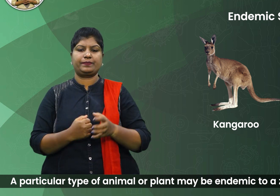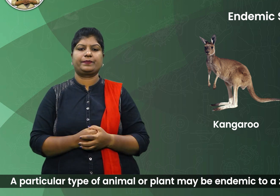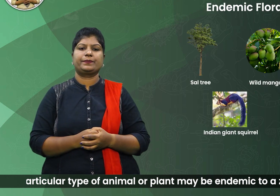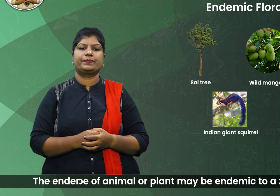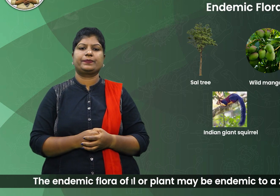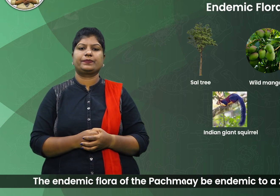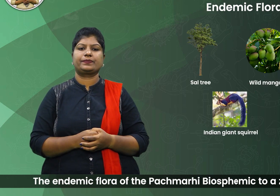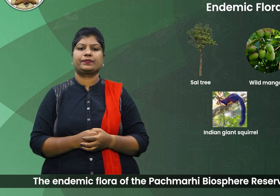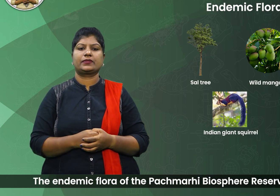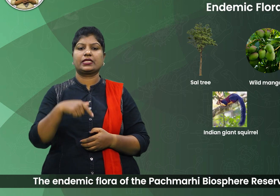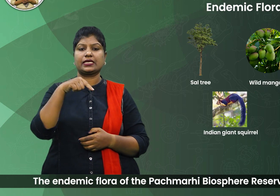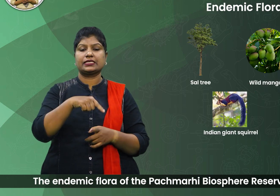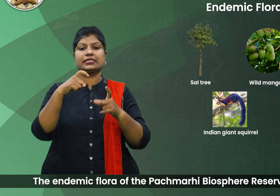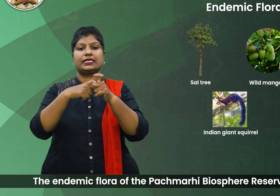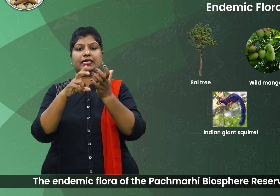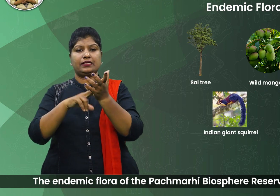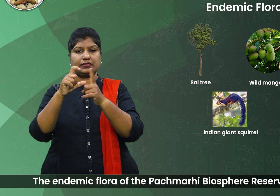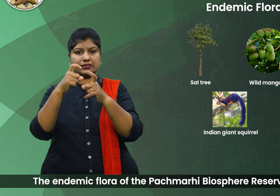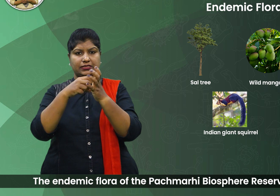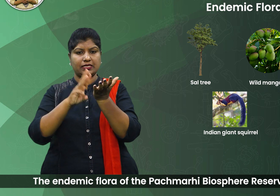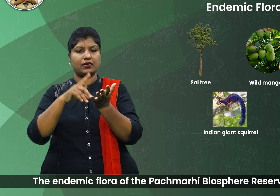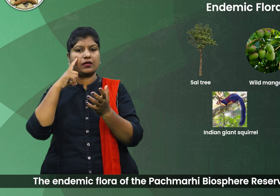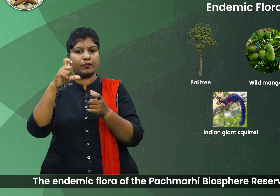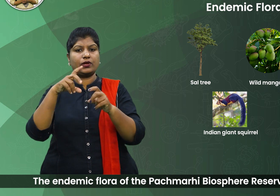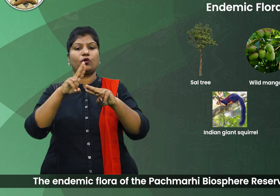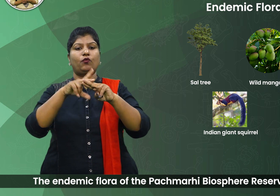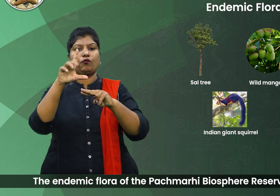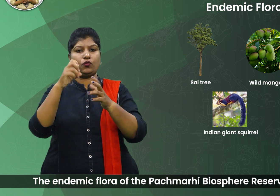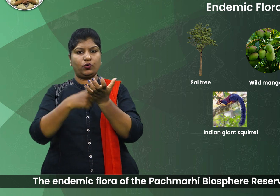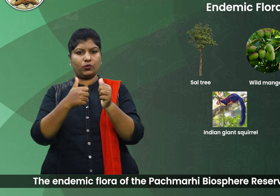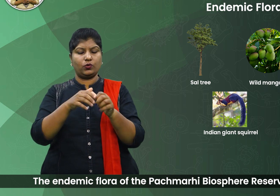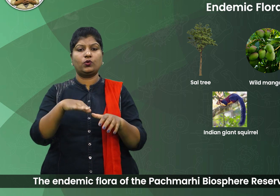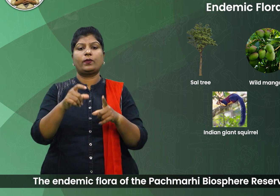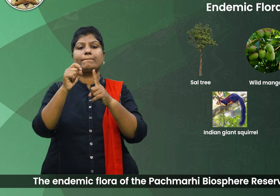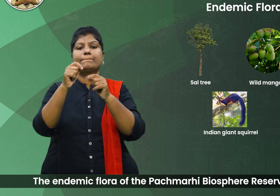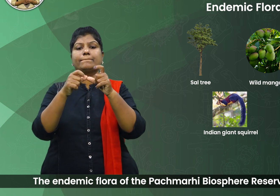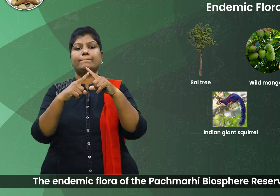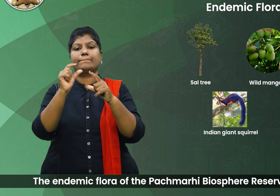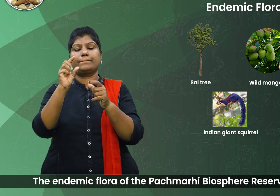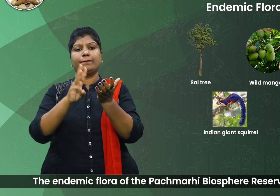The endemic flora of the Pachmadi biosphere reserve